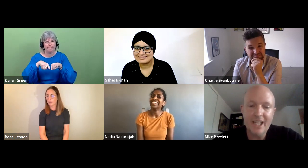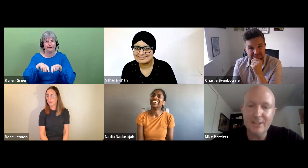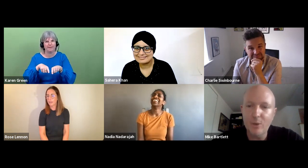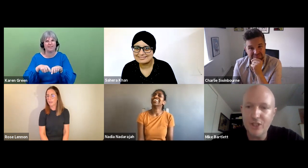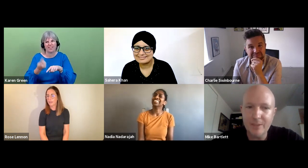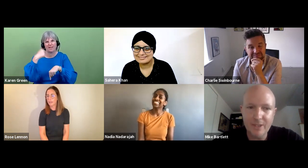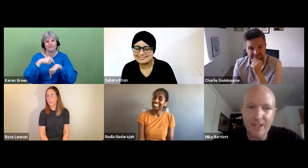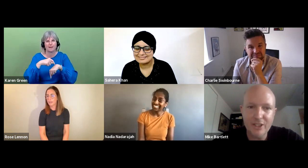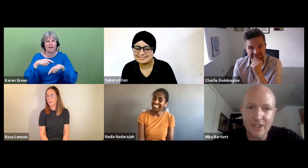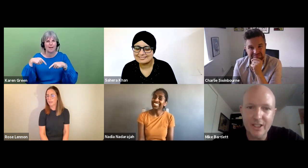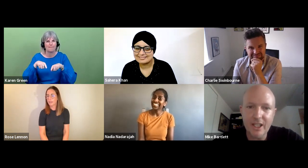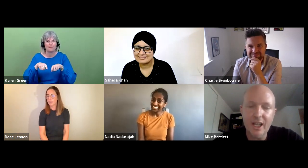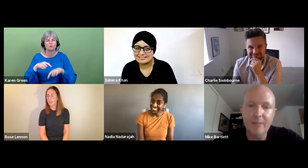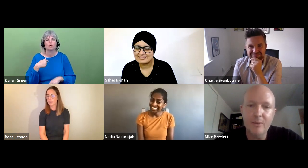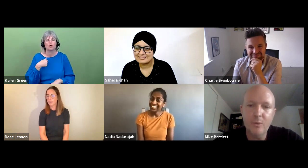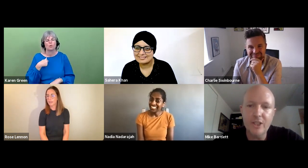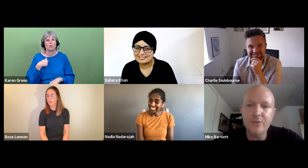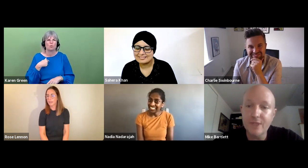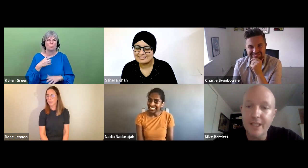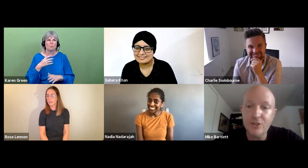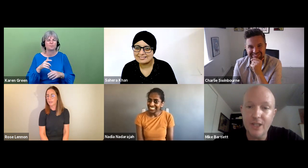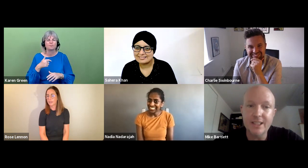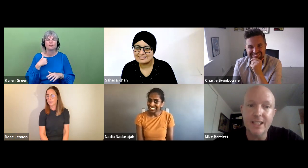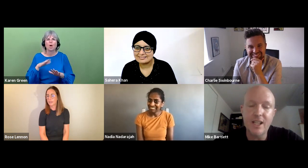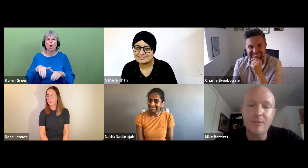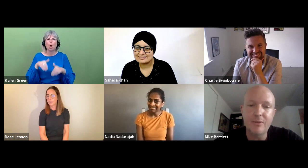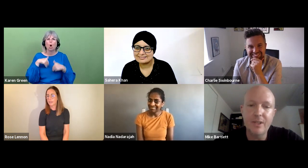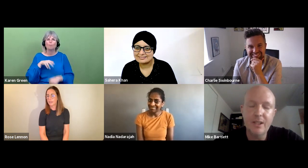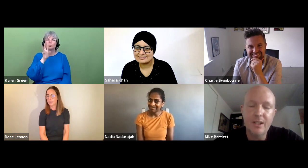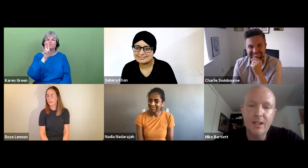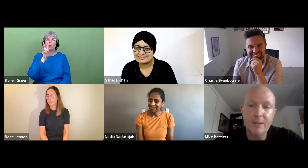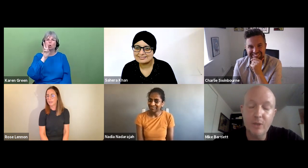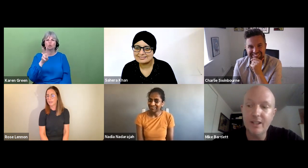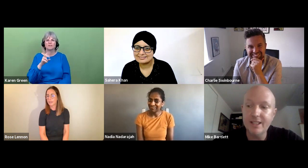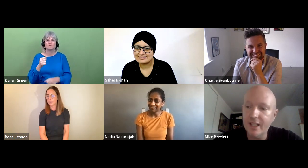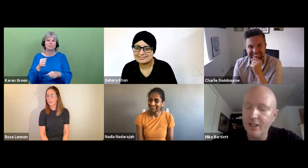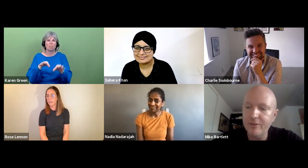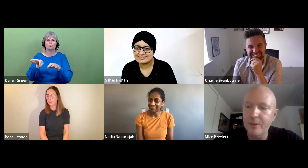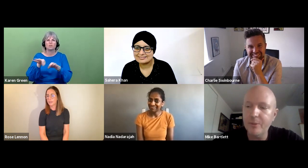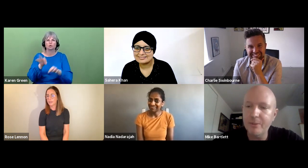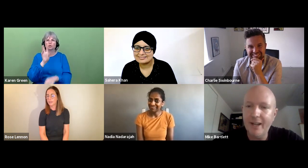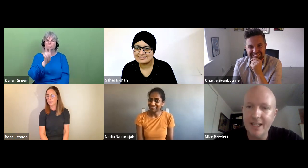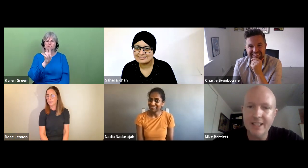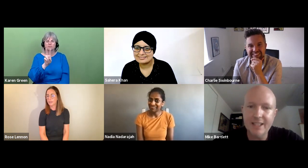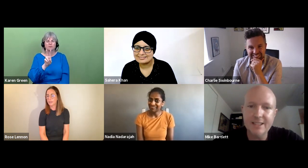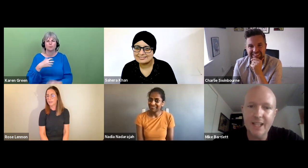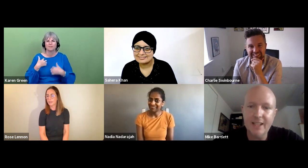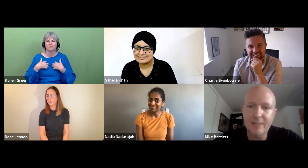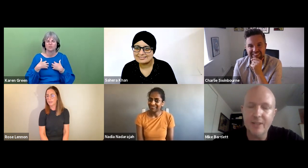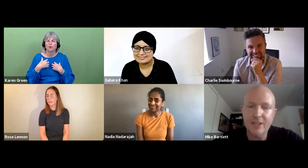objective watching the production, which was really interesting in terms of, I mean, one of the things I got from it was about access, and I think what